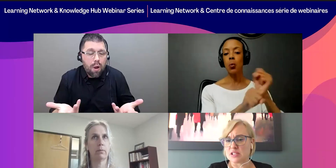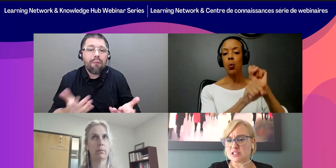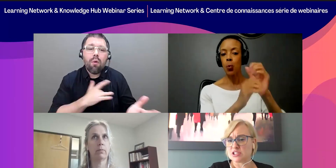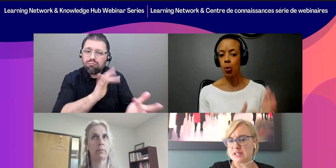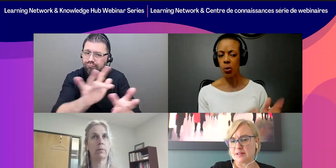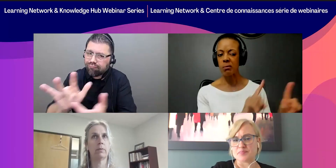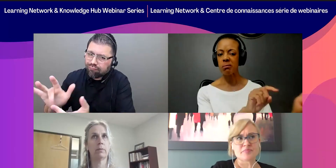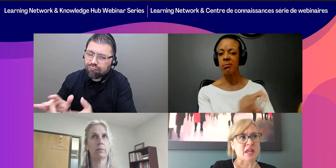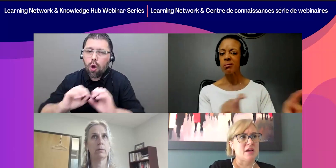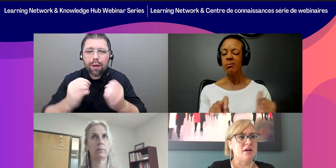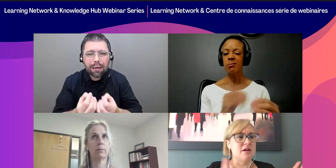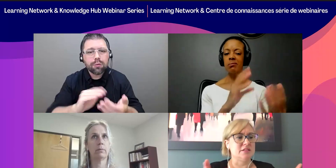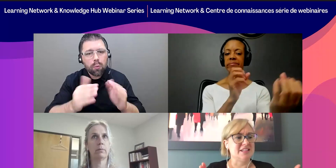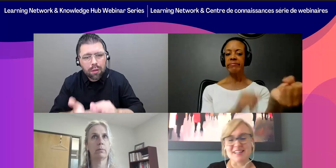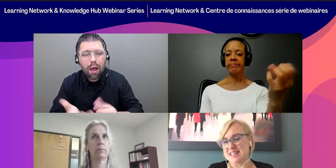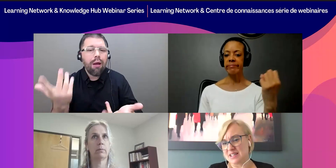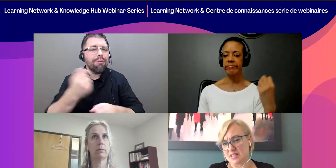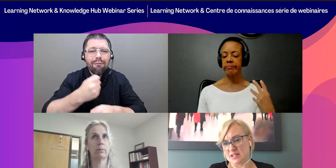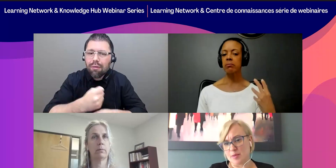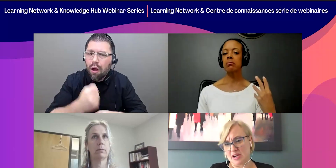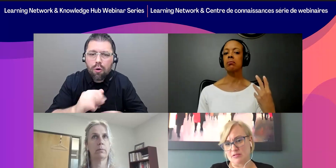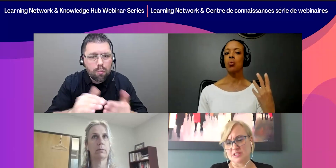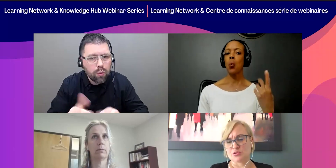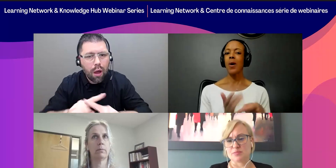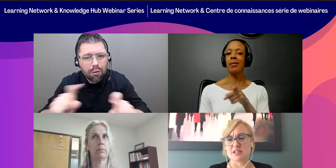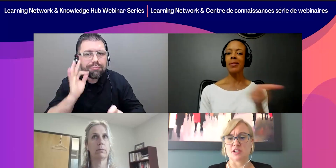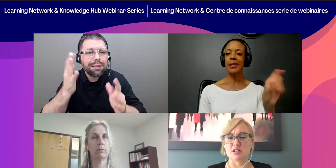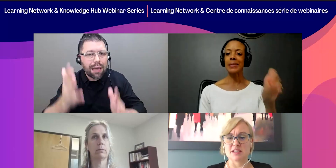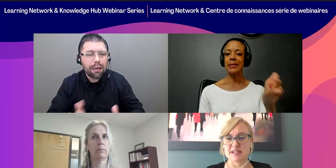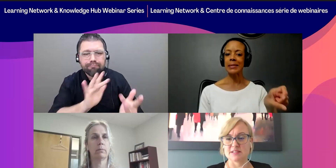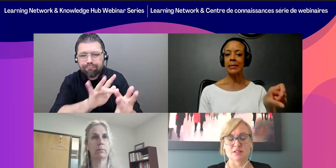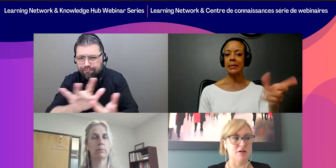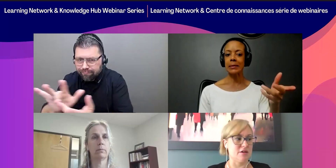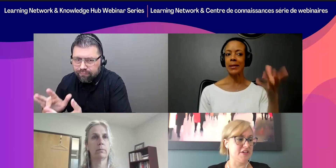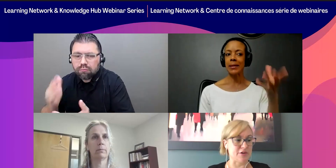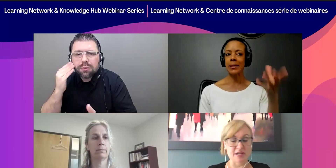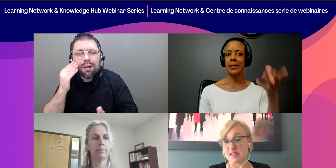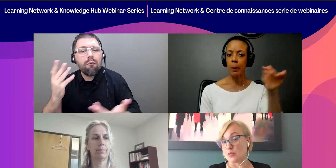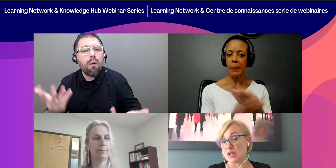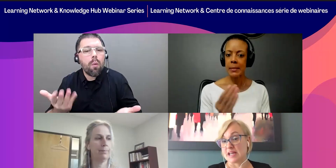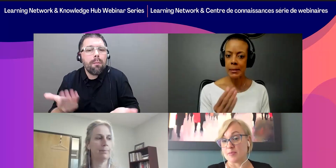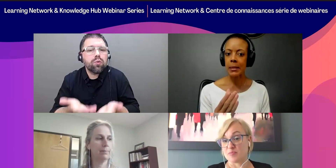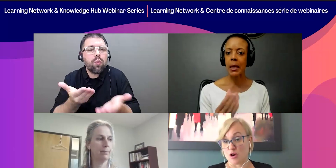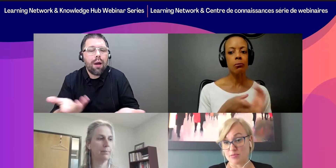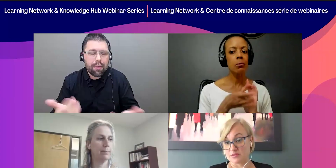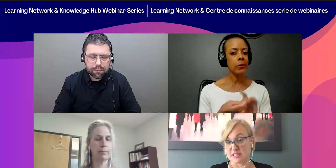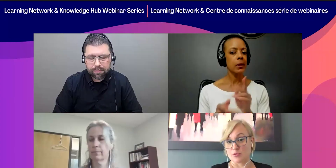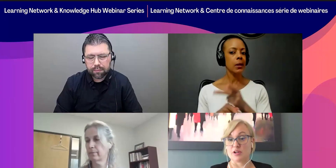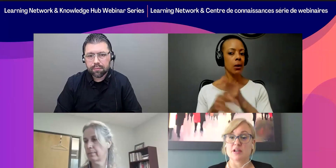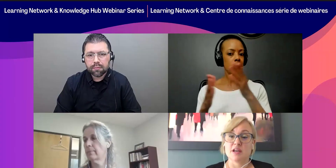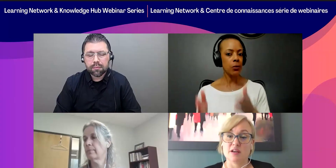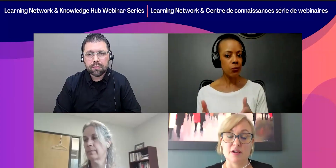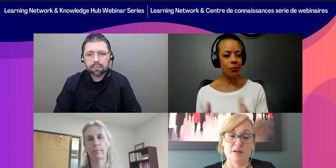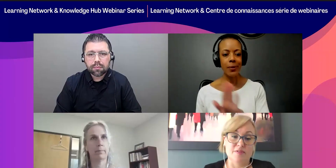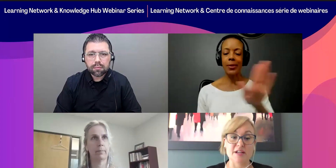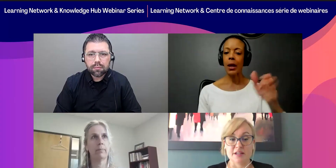of knowledge and they needed about mistreatment in the context of caregiving and what type of problems they